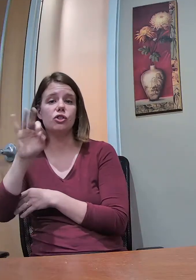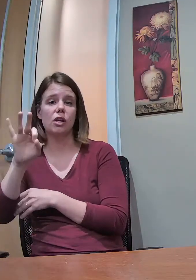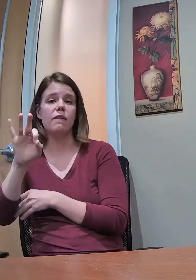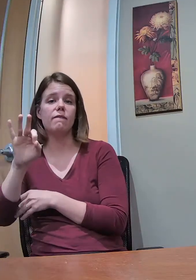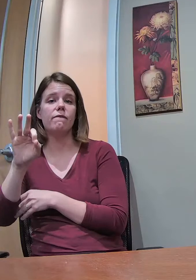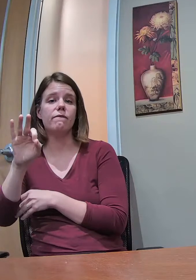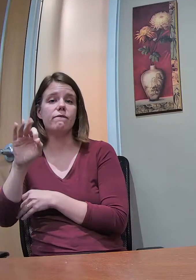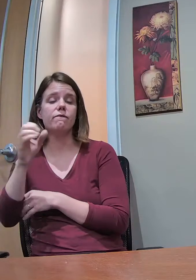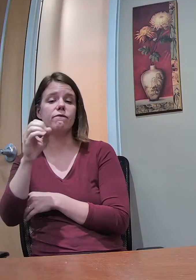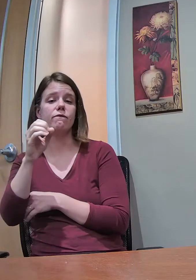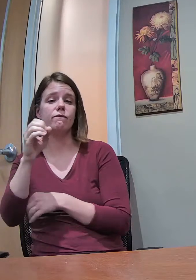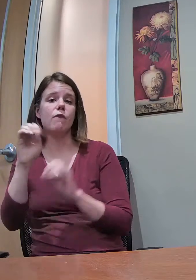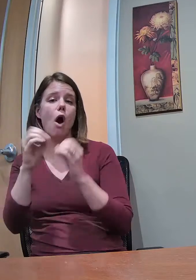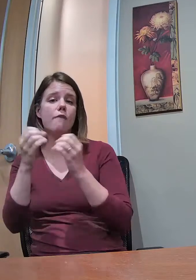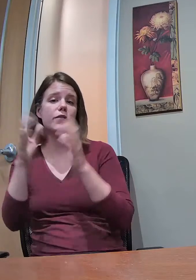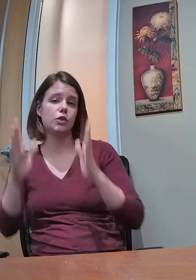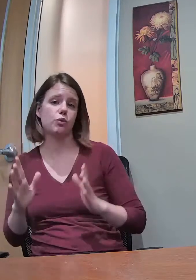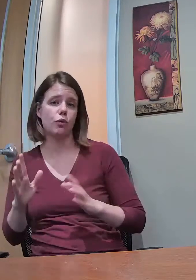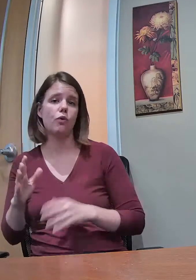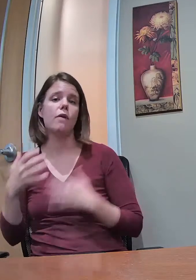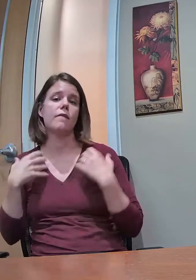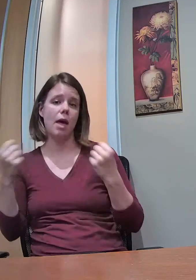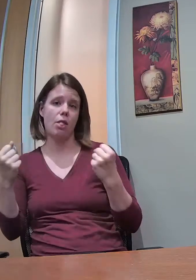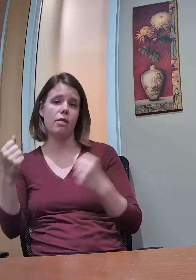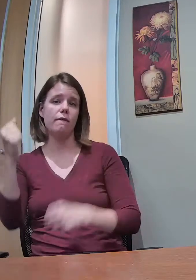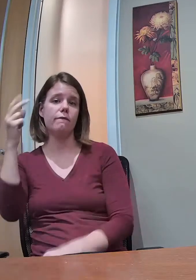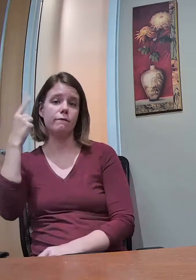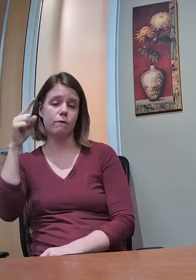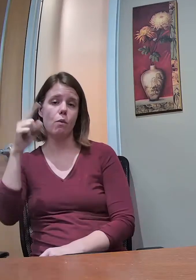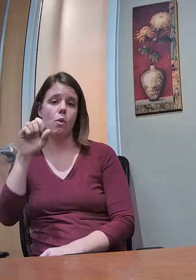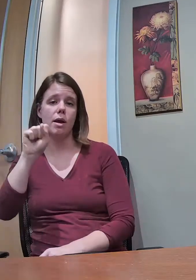for Simcoe-Muskoka District Health Unit.